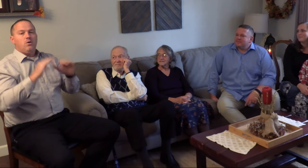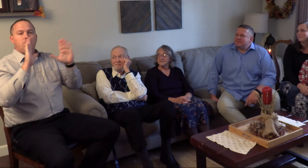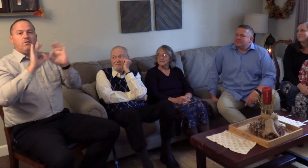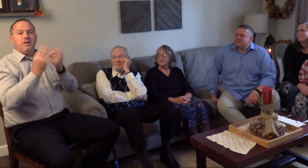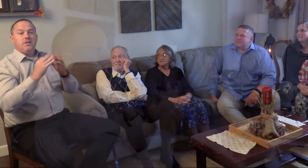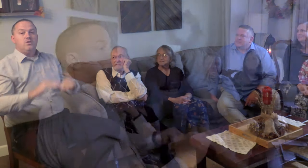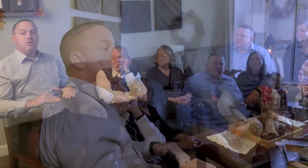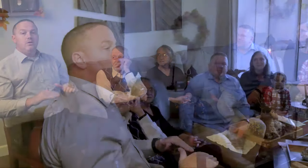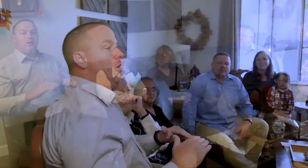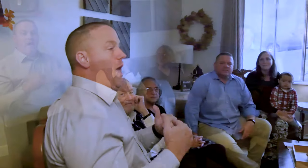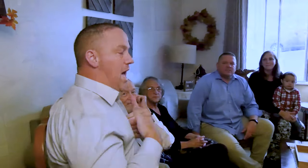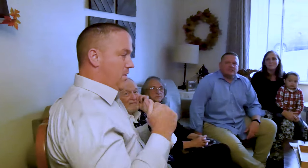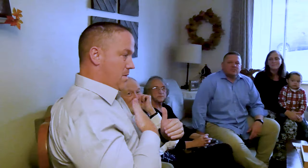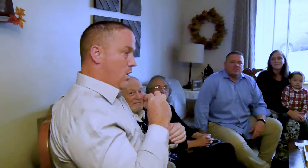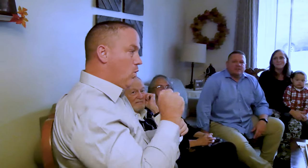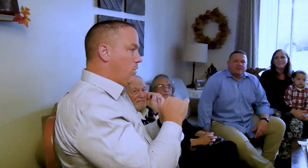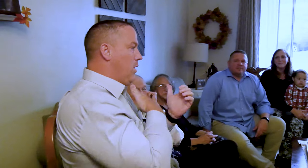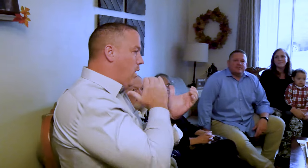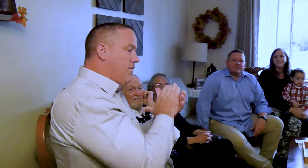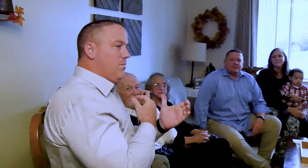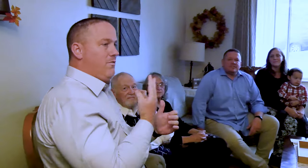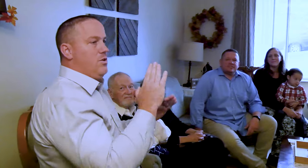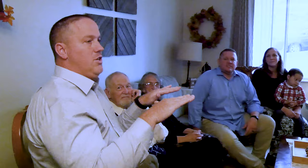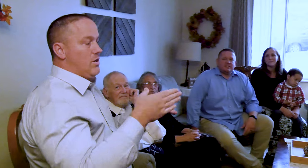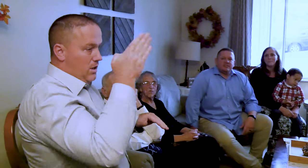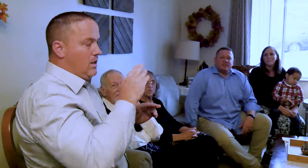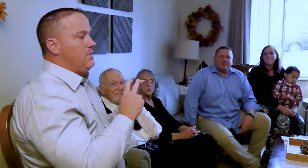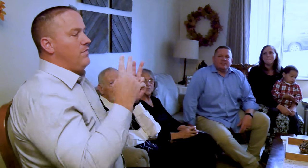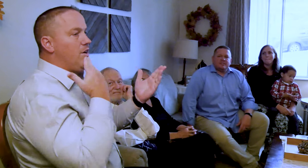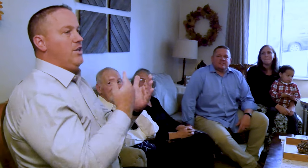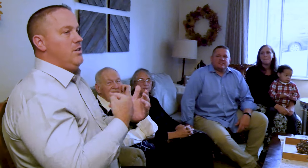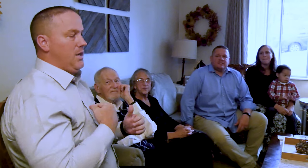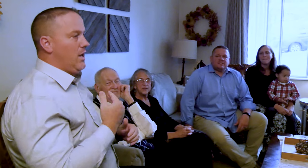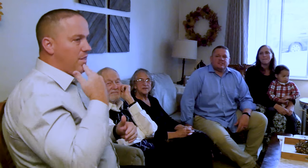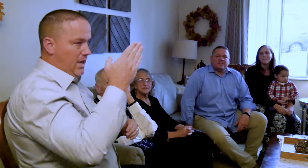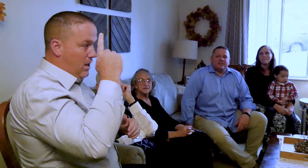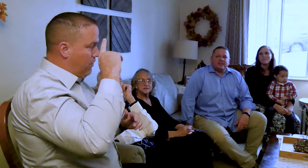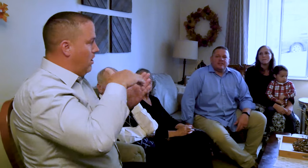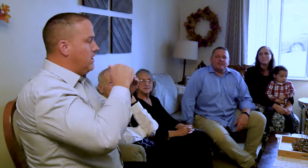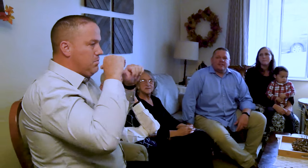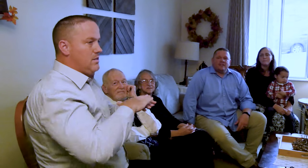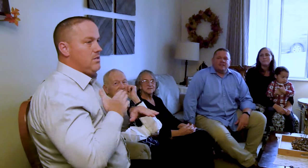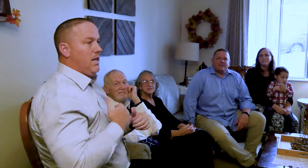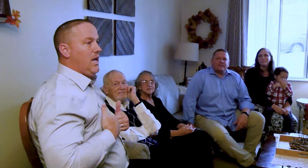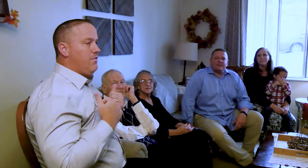now a wonderful family to have as my own my wife and my four children god has been very good in me thank god for all his blessings in my life